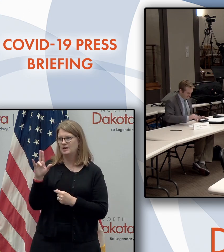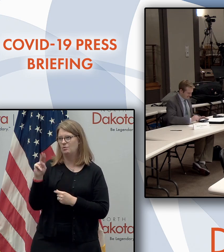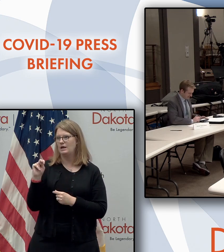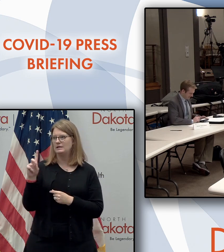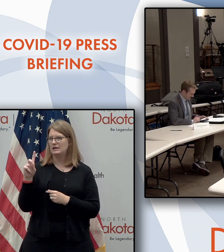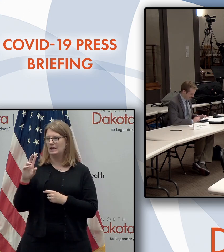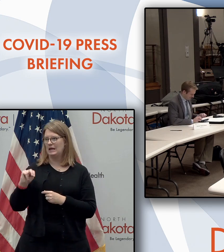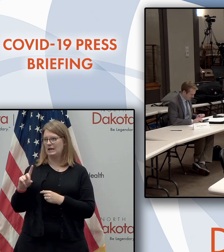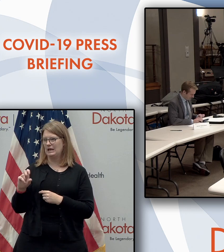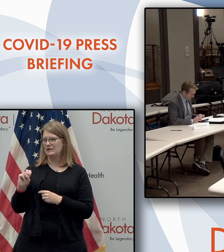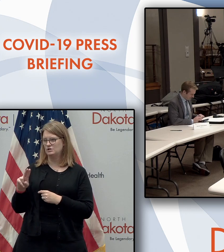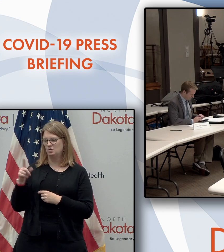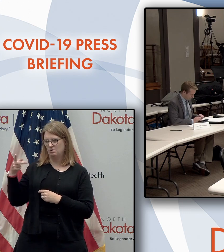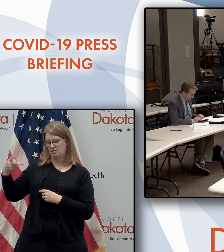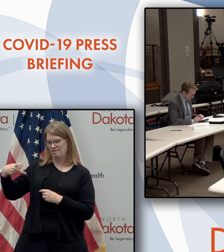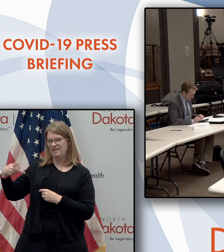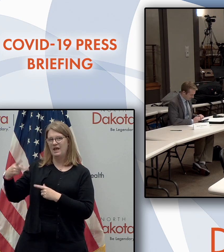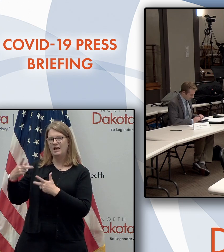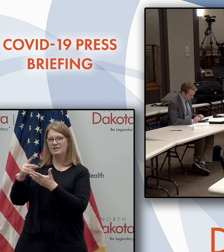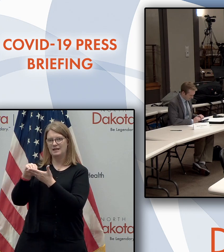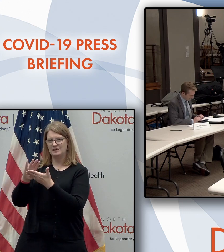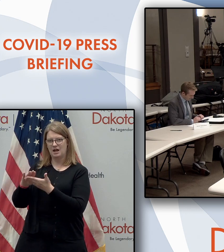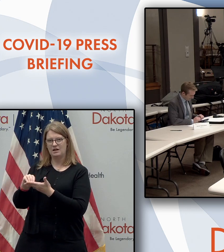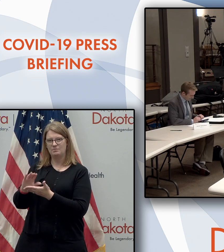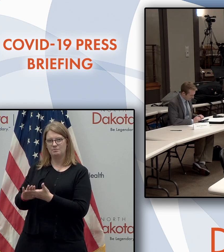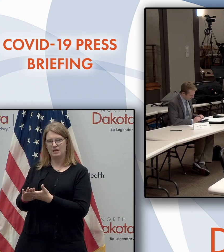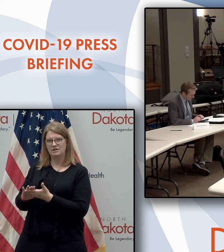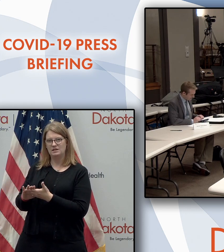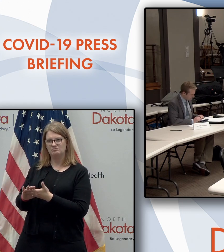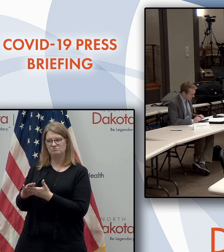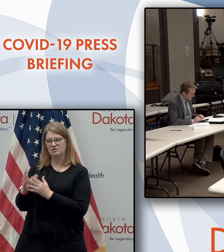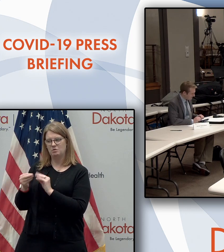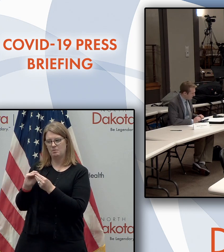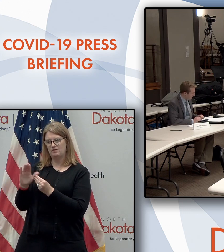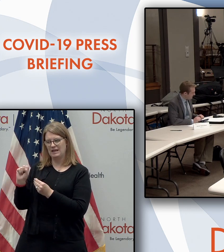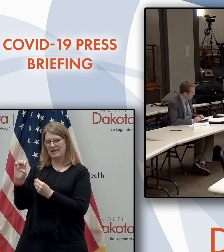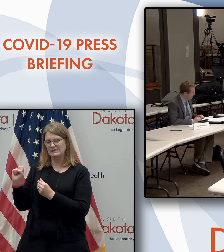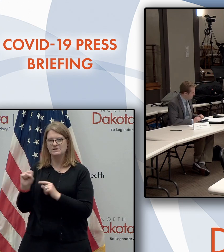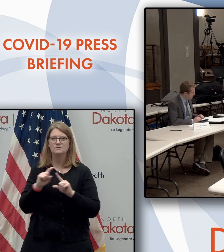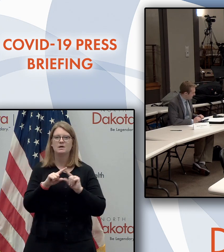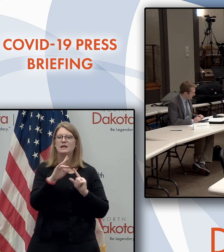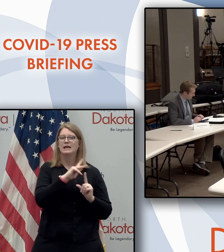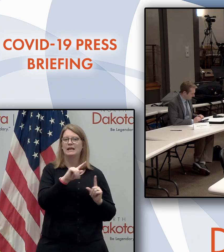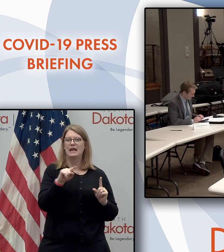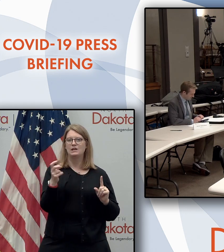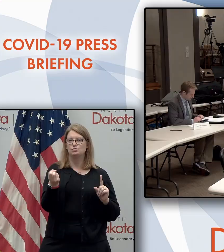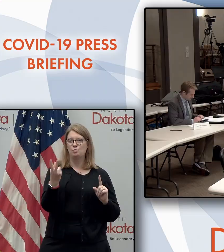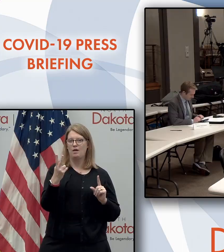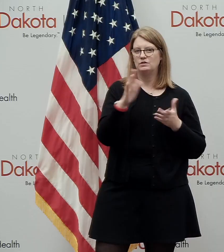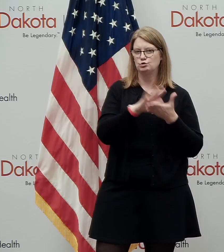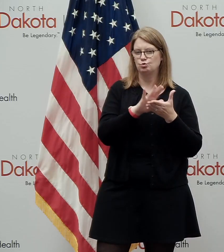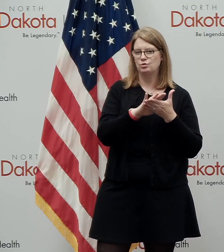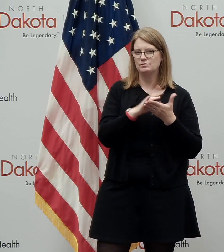that document cases on their campuses. Why shouldn't K-12 public schools have something similar?